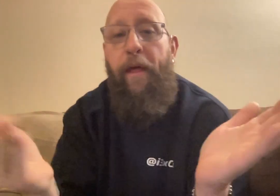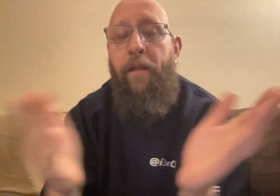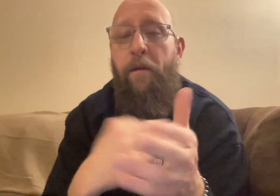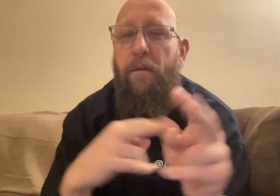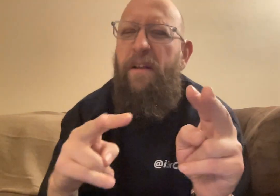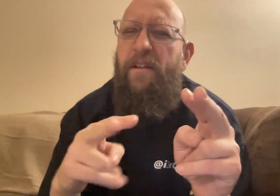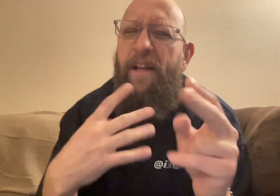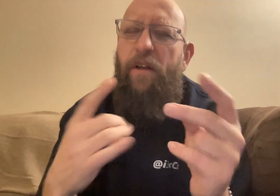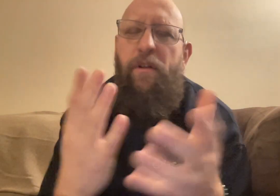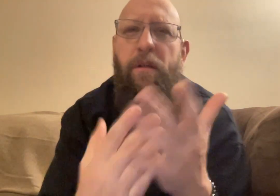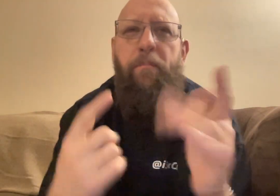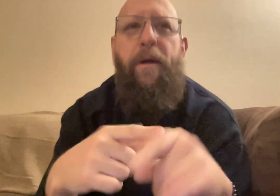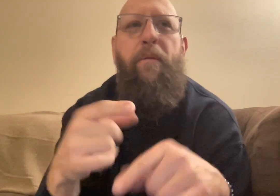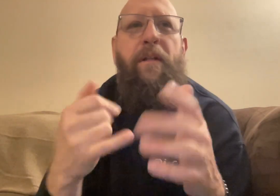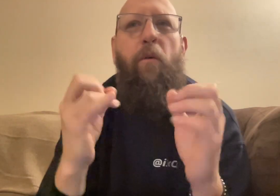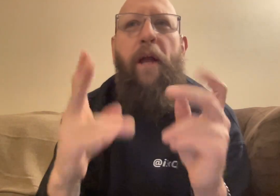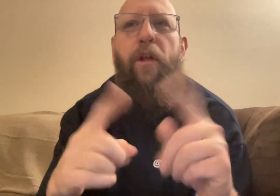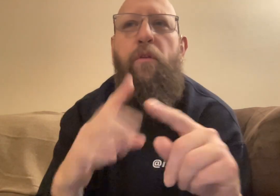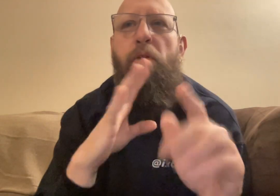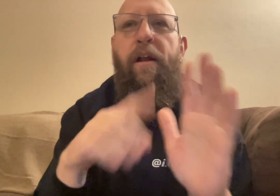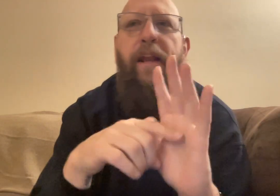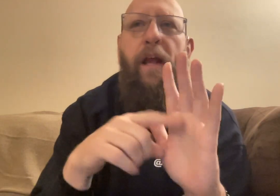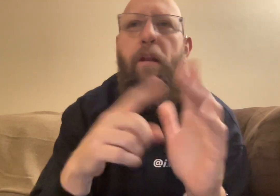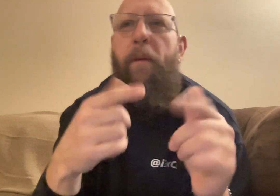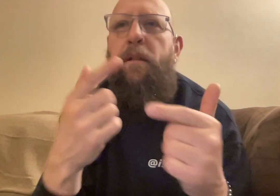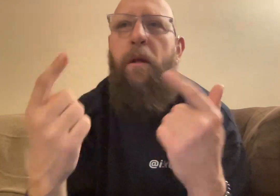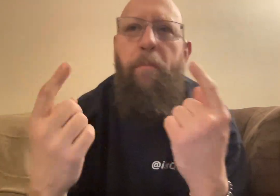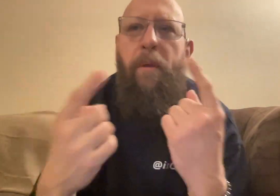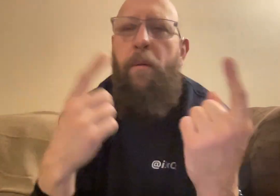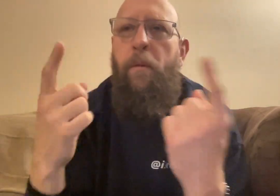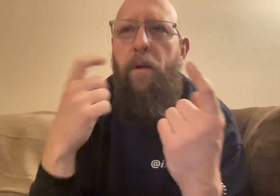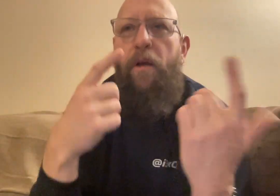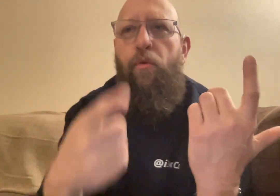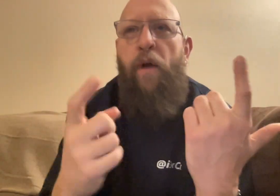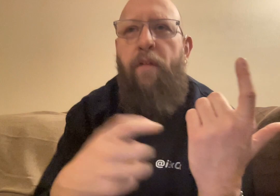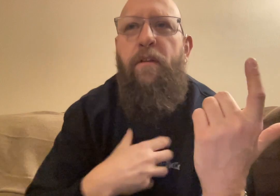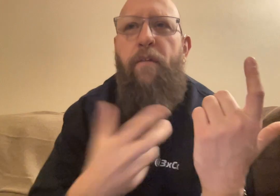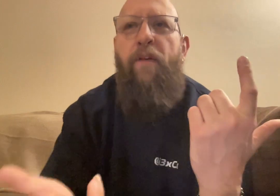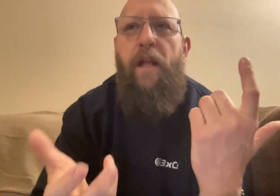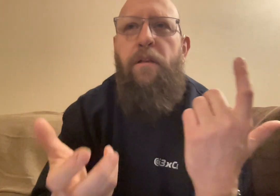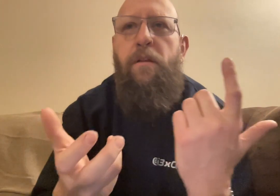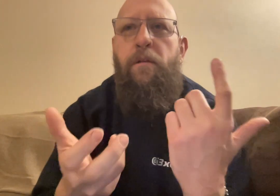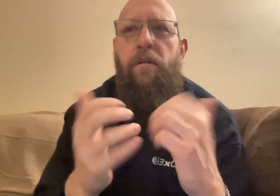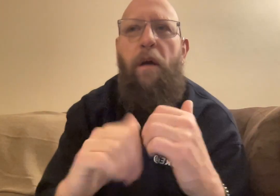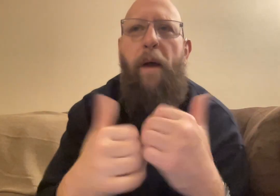things. Sometimes it's okay to talk negative about something because you have to, in fact, somehow.